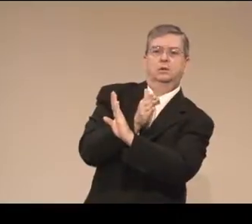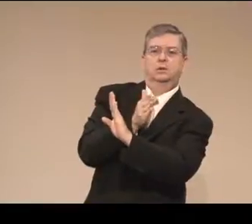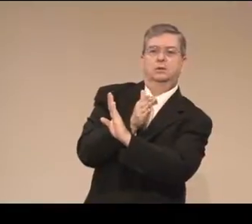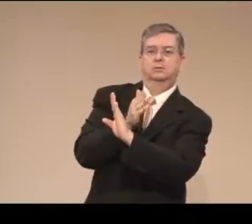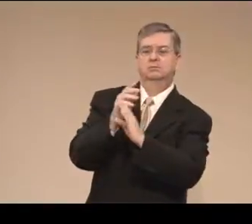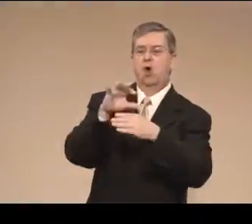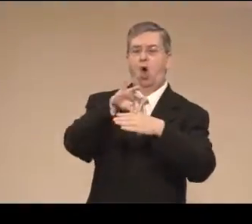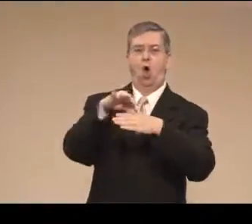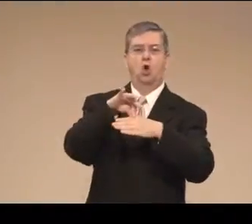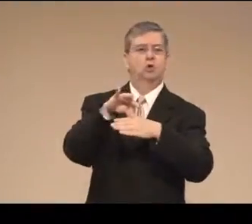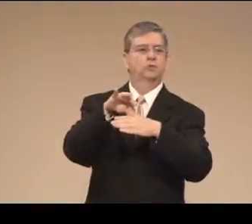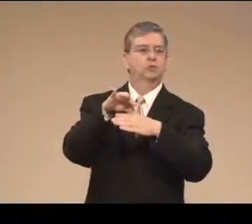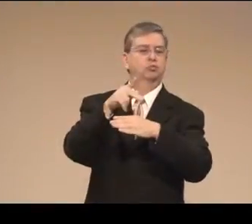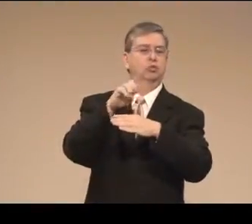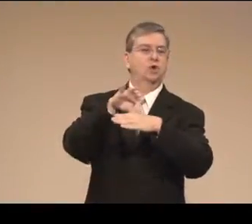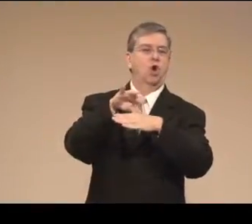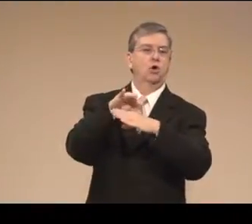This is called